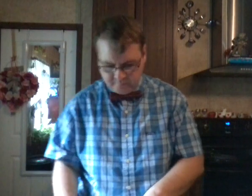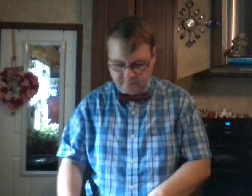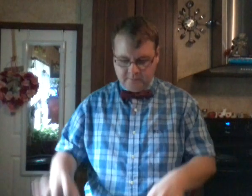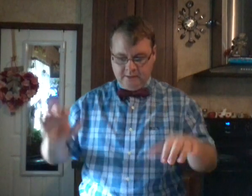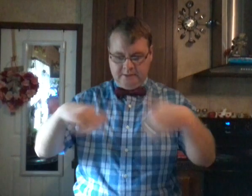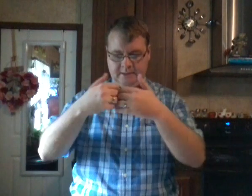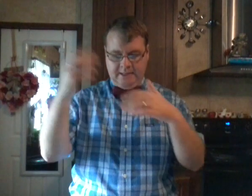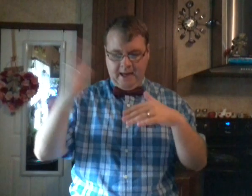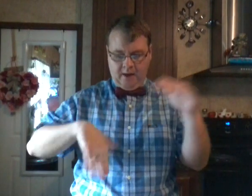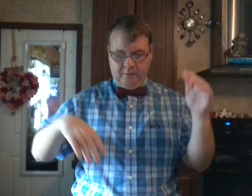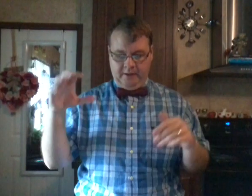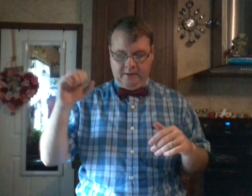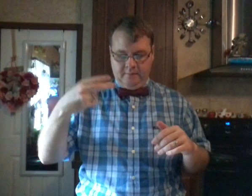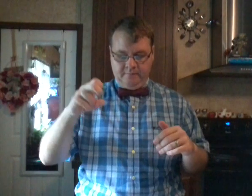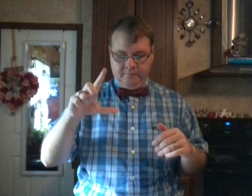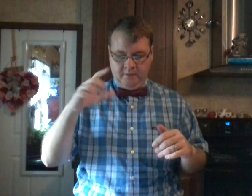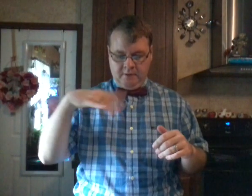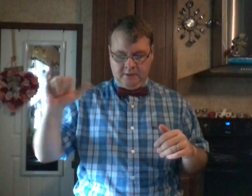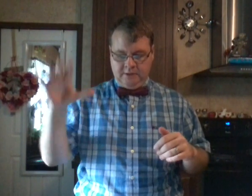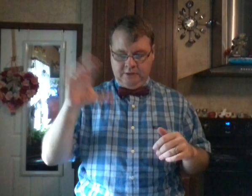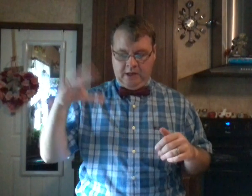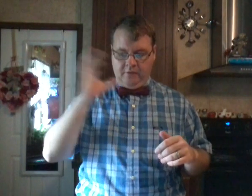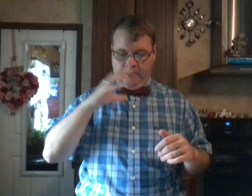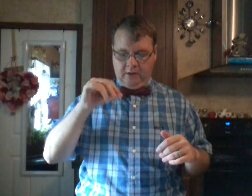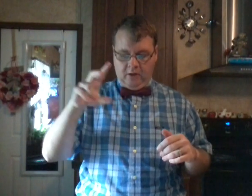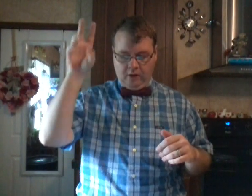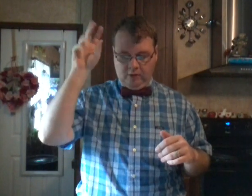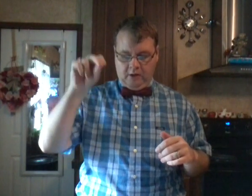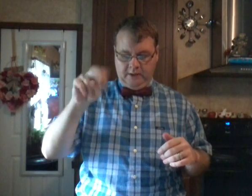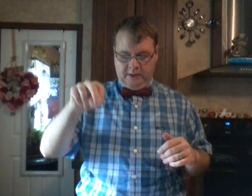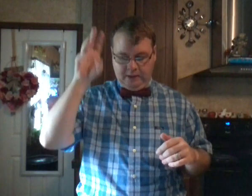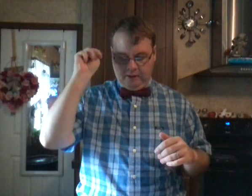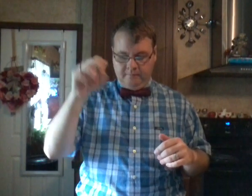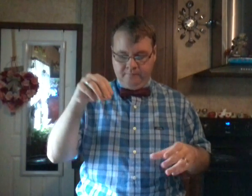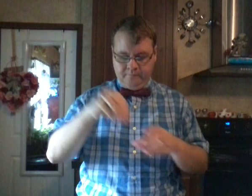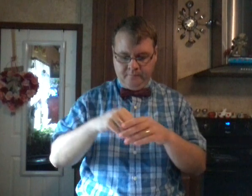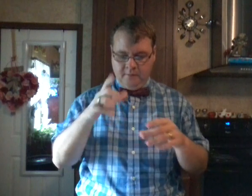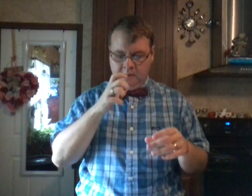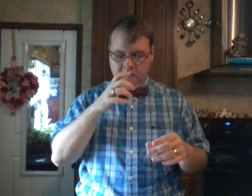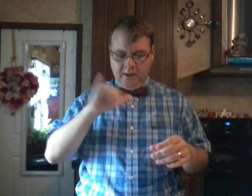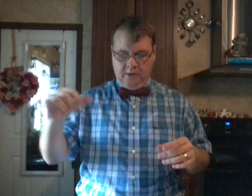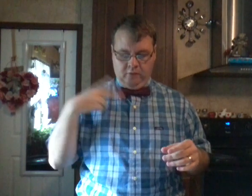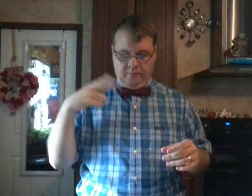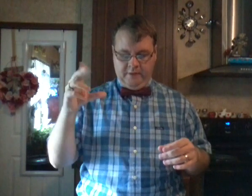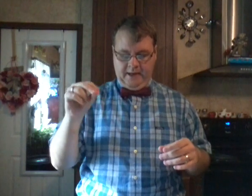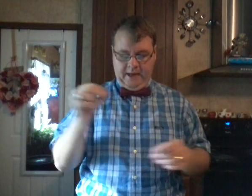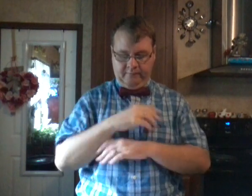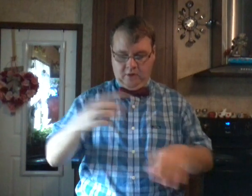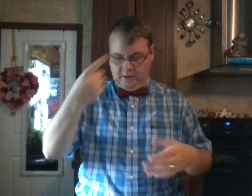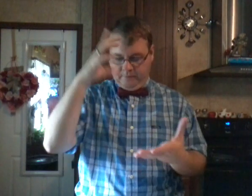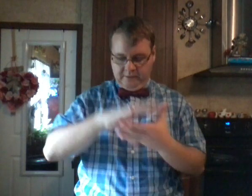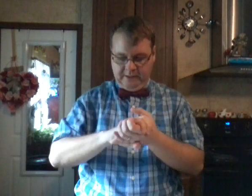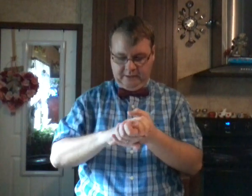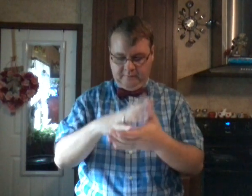It says, then shall they call on him in whom they have not believed?